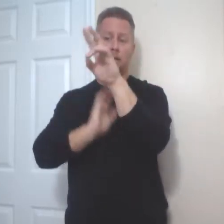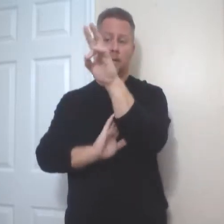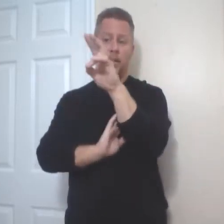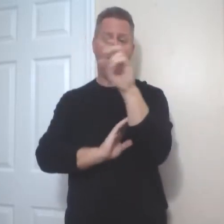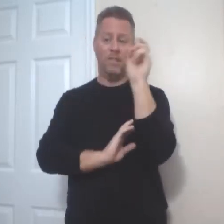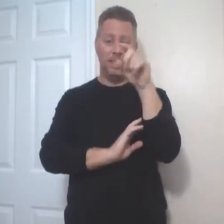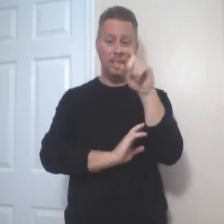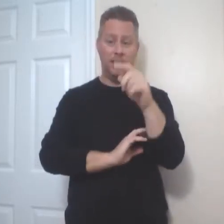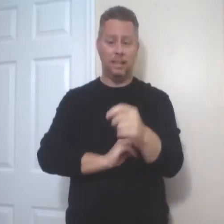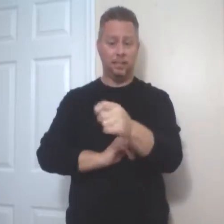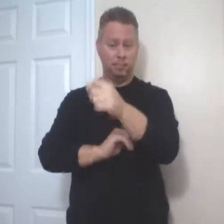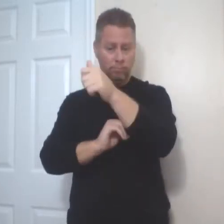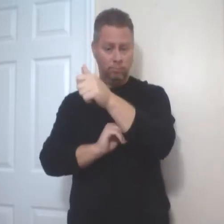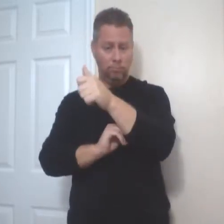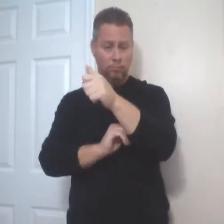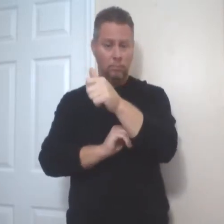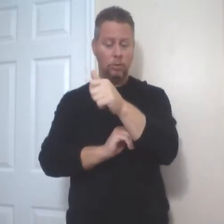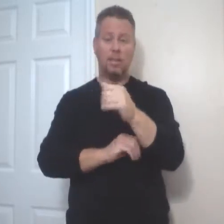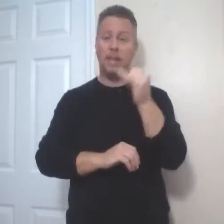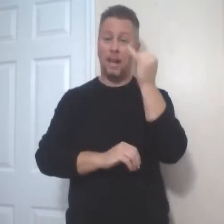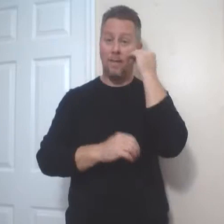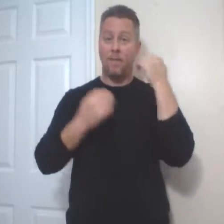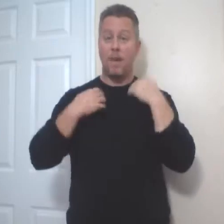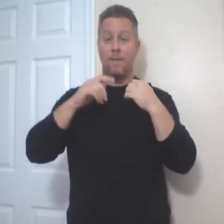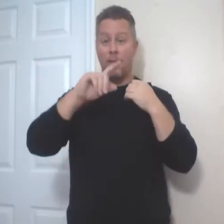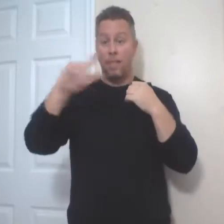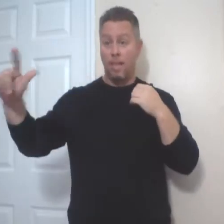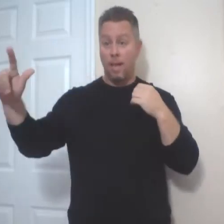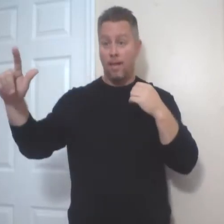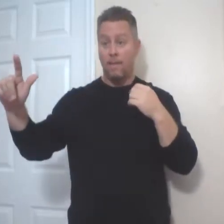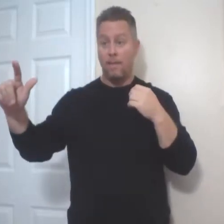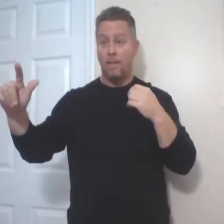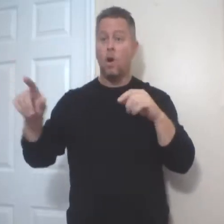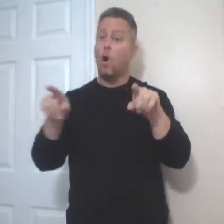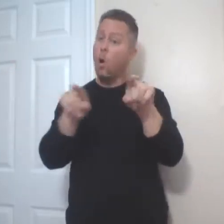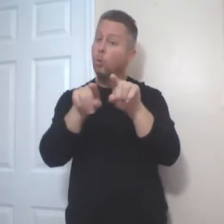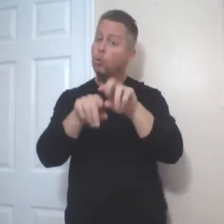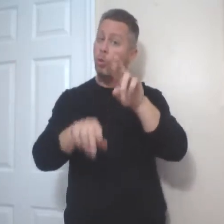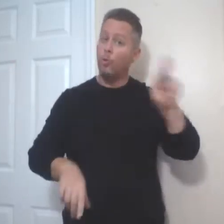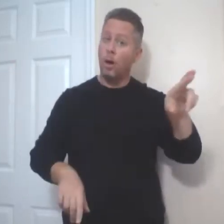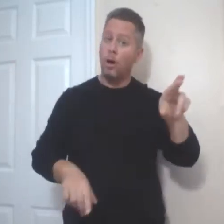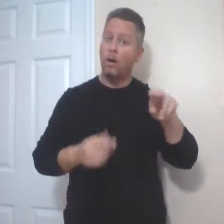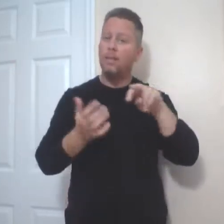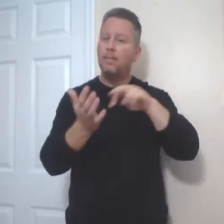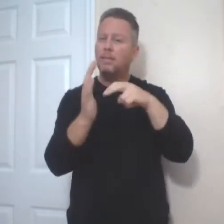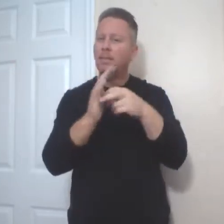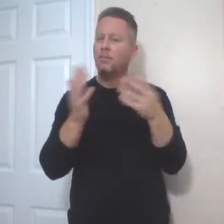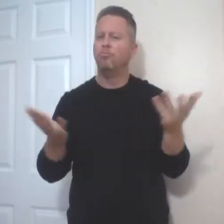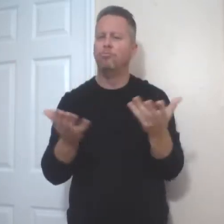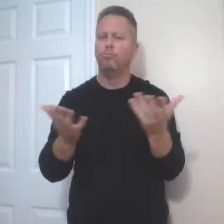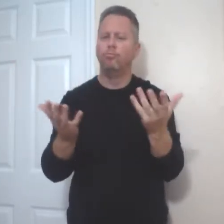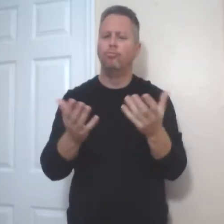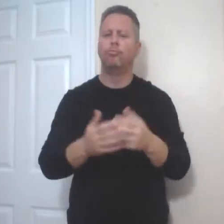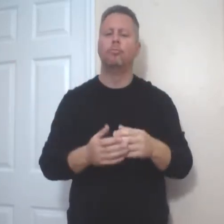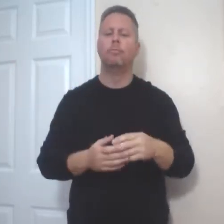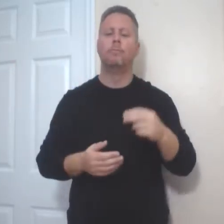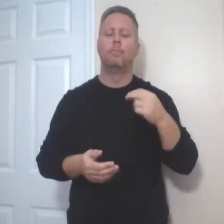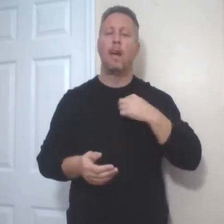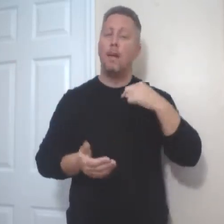send whatever's here on the left side over to the right side. Remember, when I say left or right side, I'm talking about